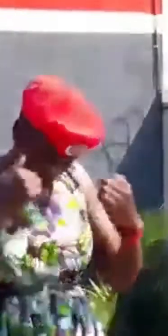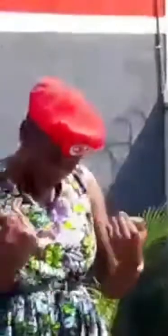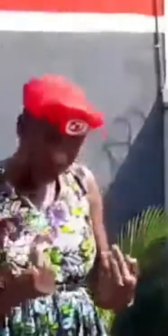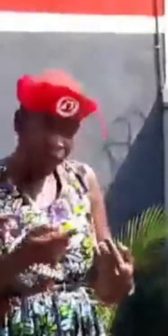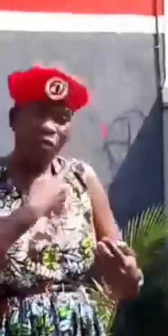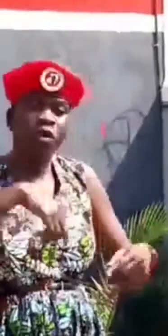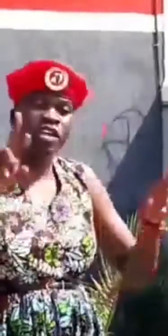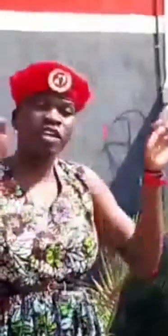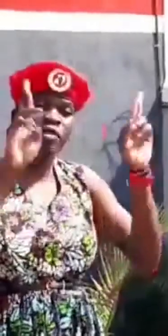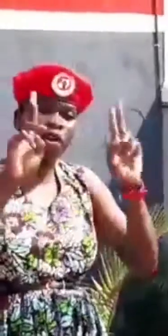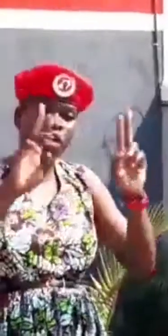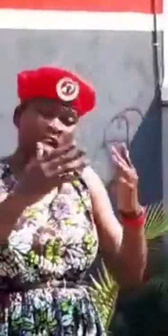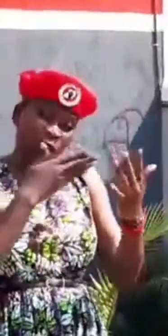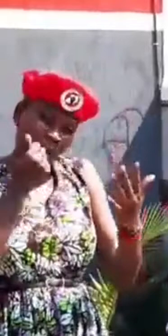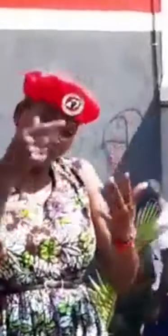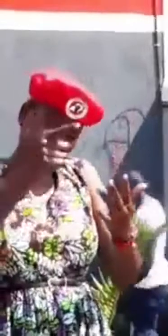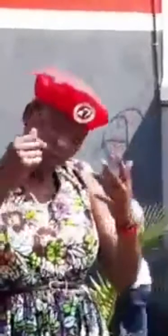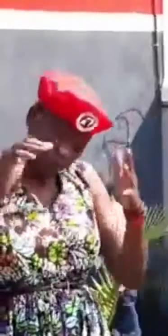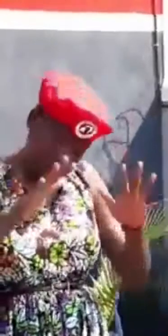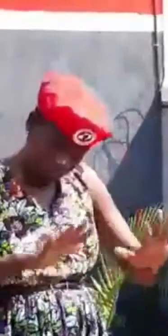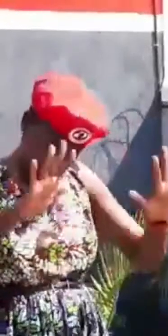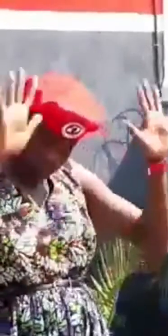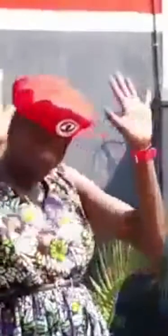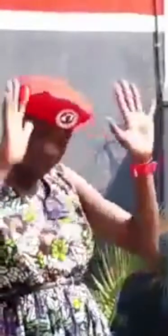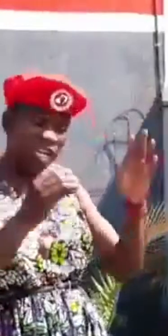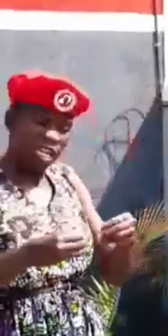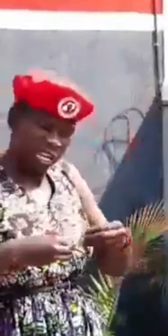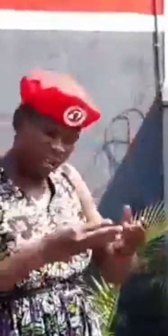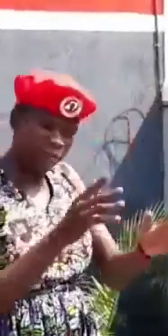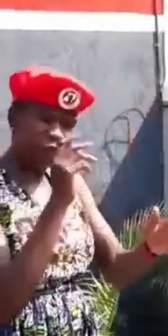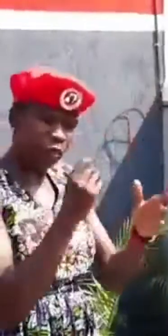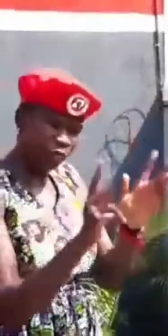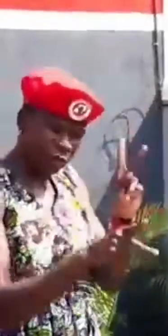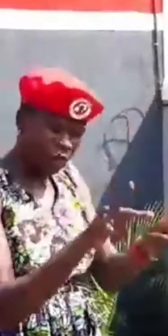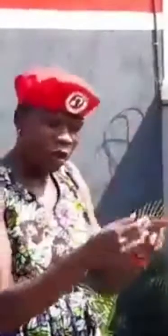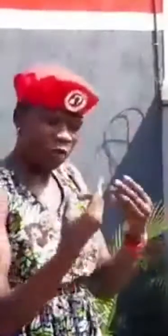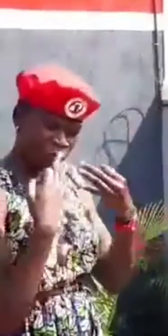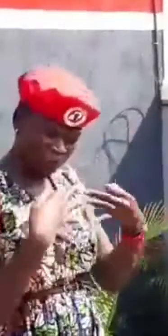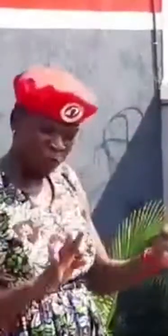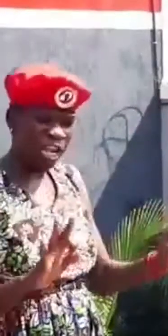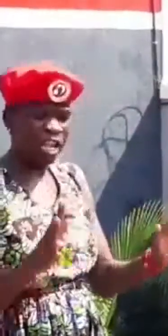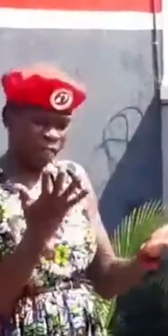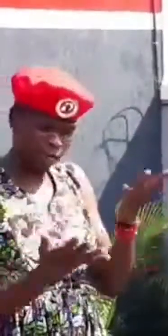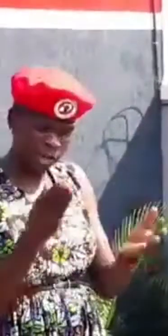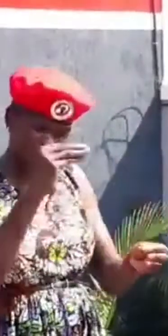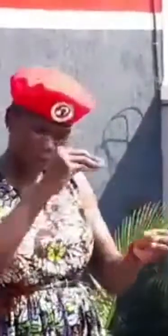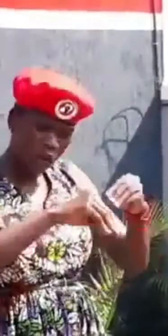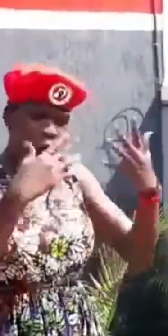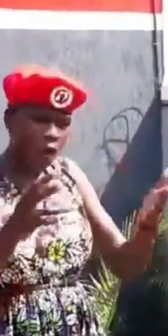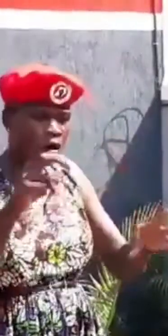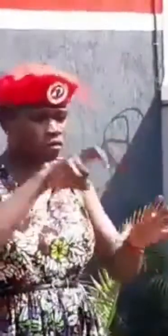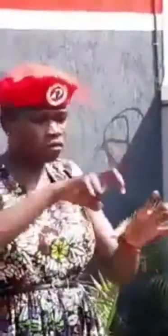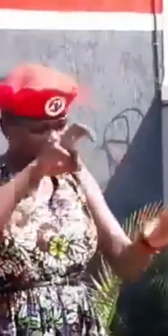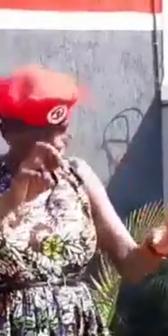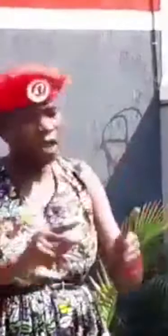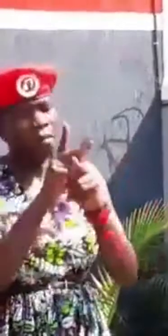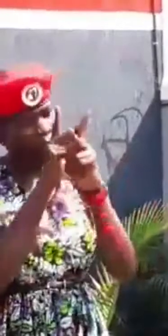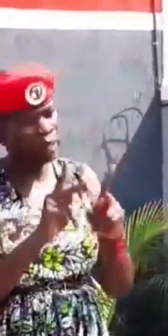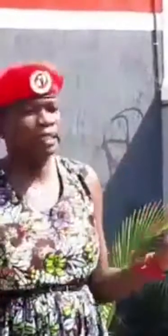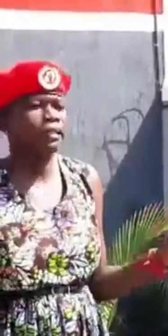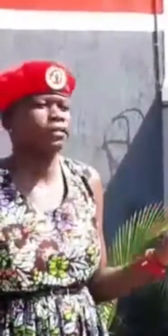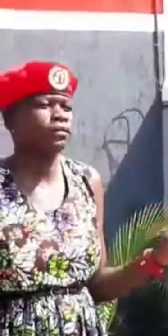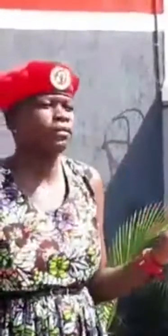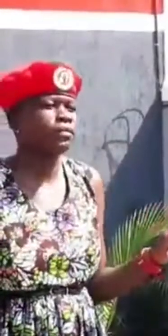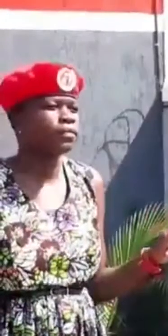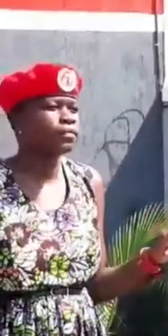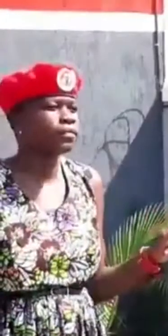you that you either organize a free and fair election or step down peacefully.